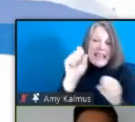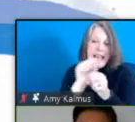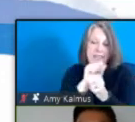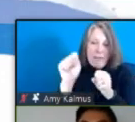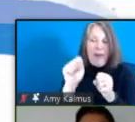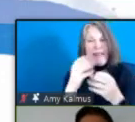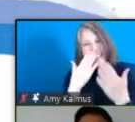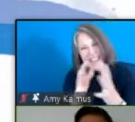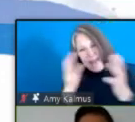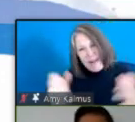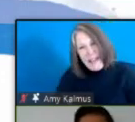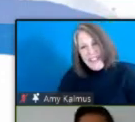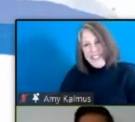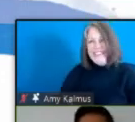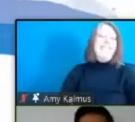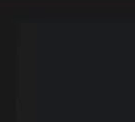very much.